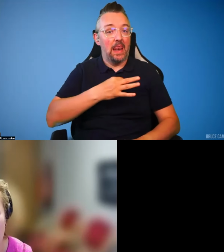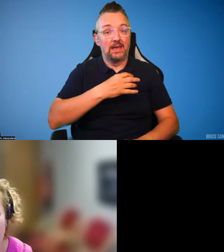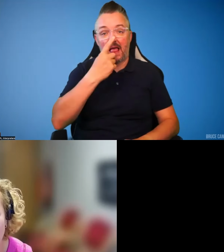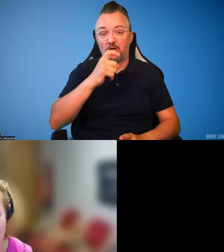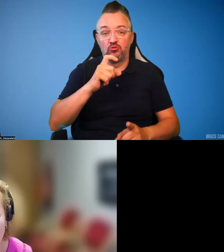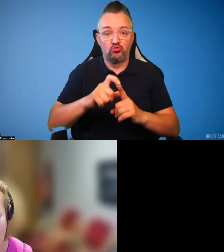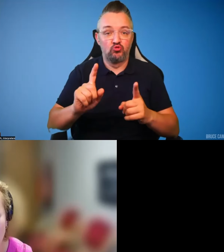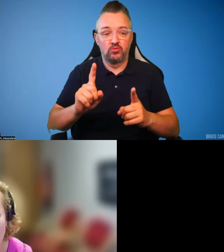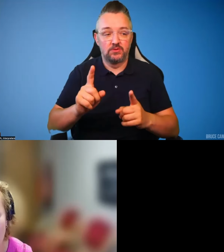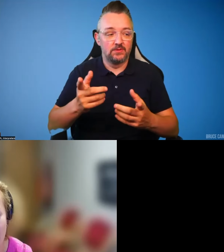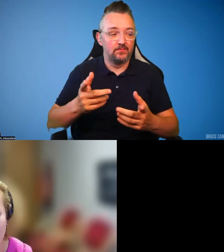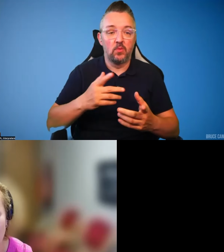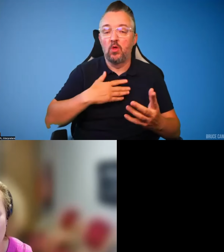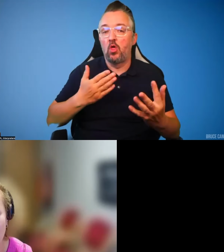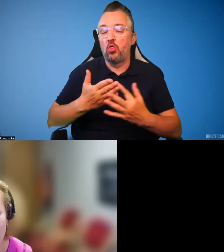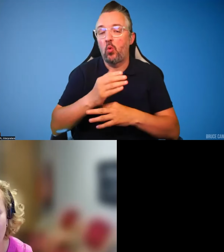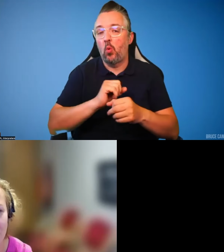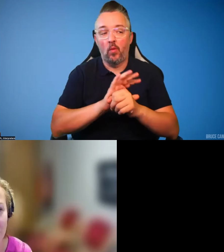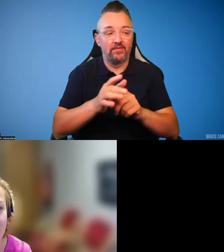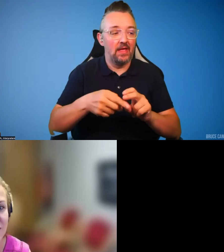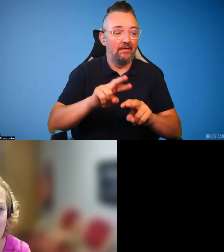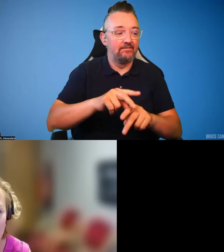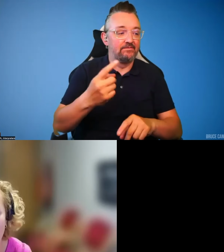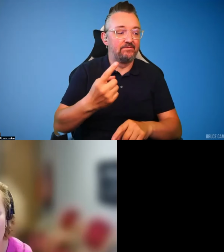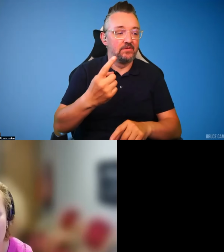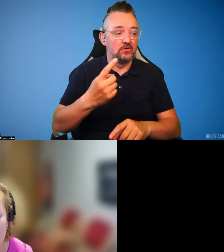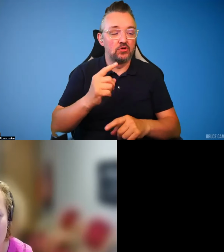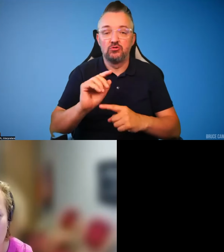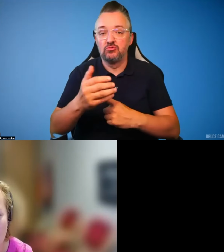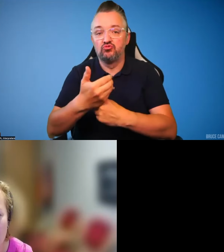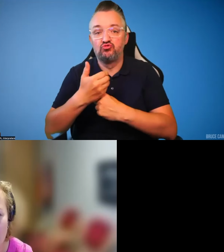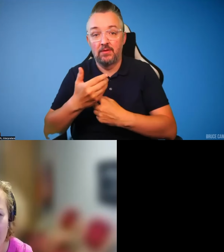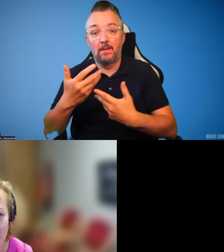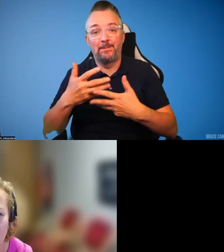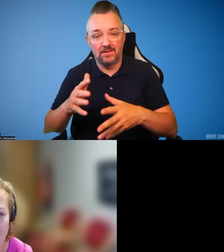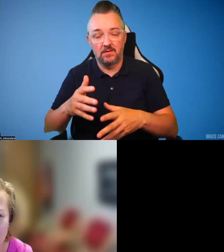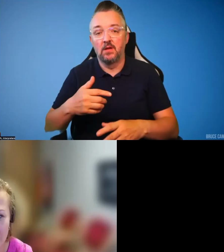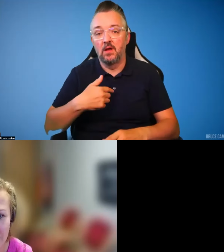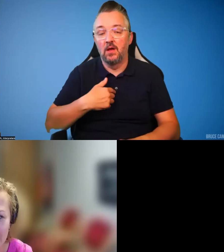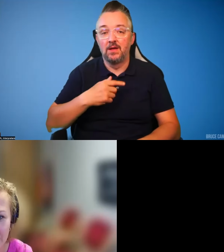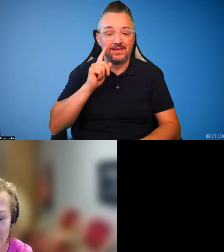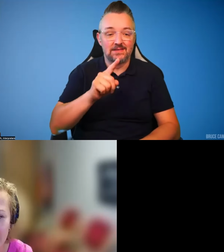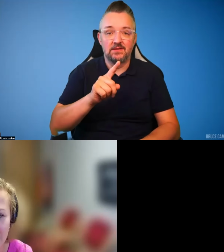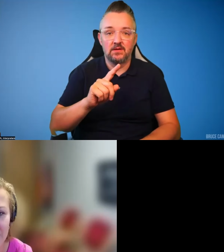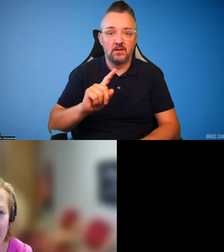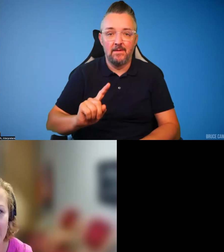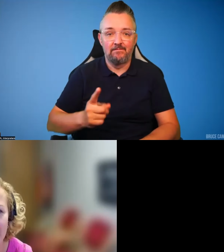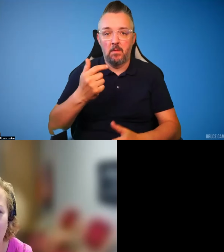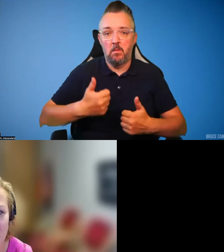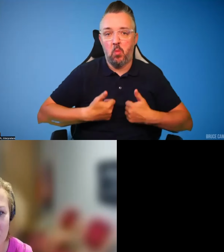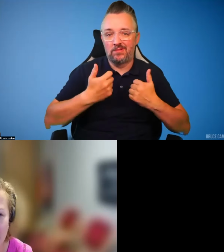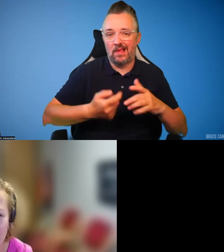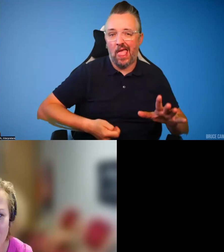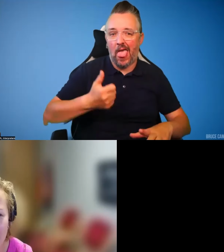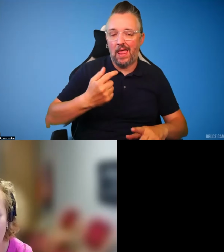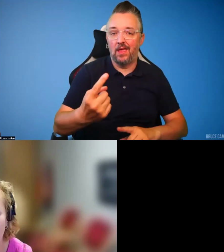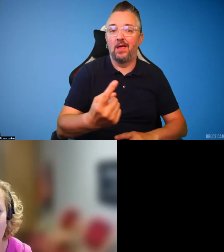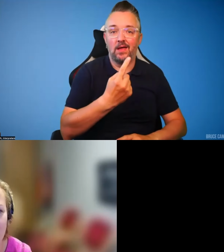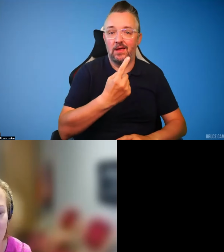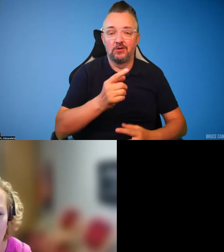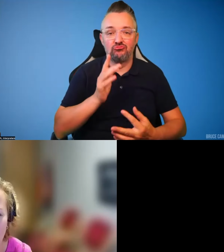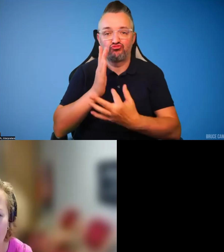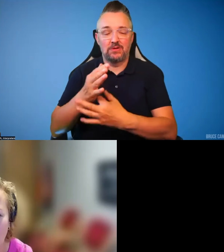example, back during COVID, if anybody was shielding for any reason coming to services, we would see them first thing in the clinic. They would be taken straight into